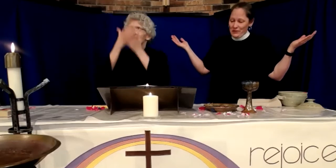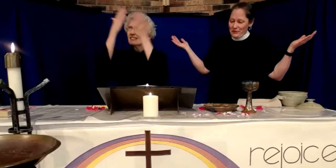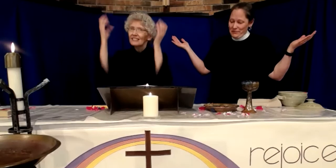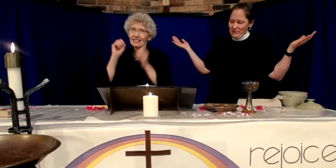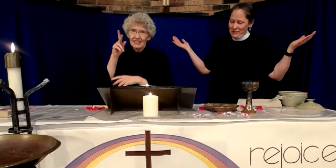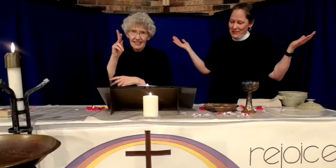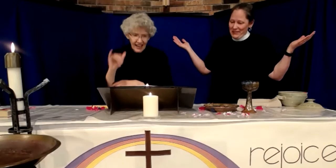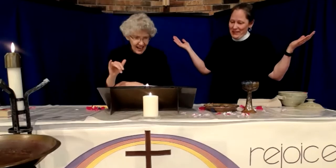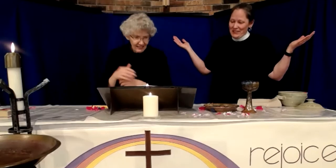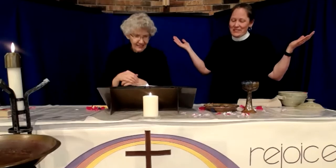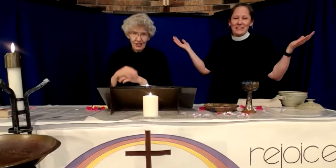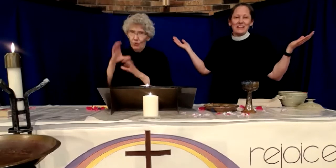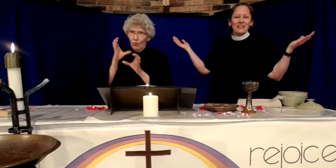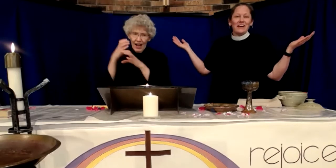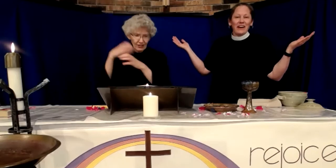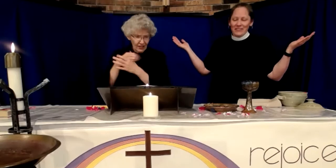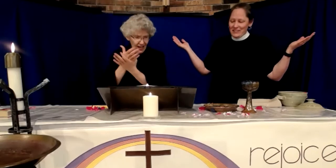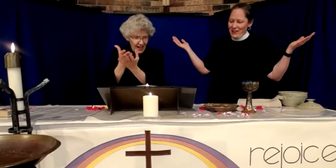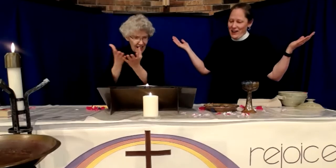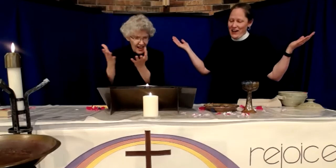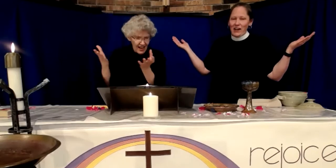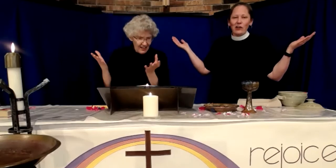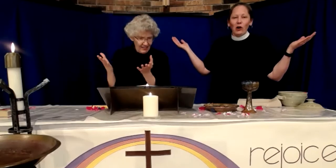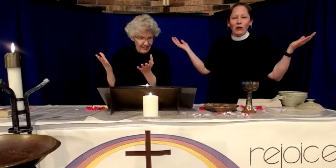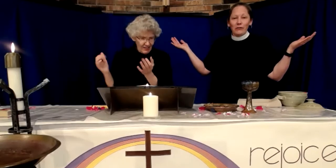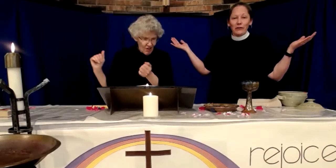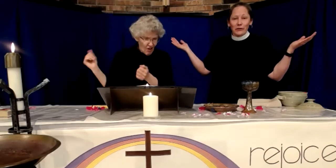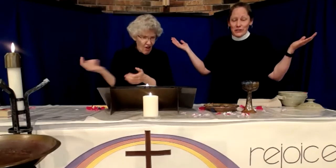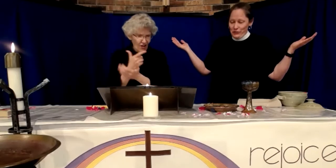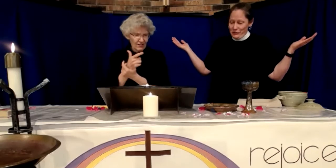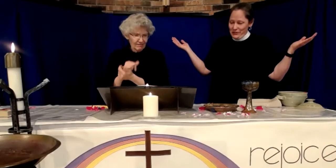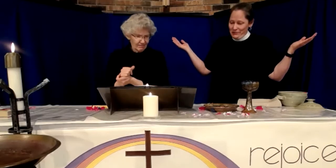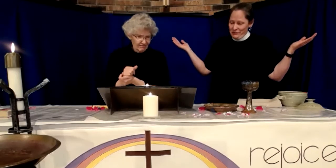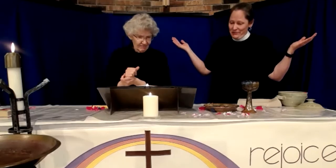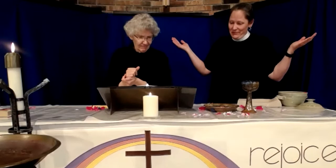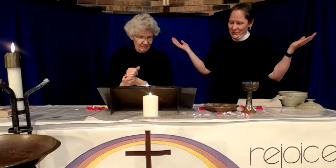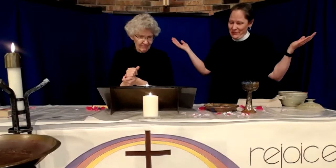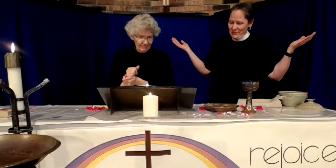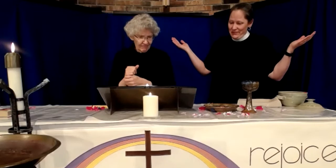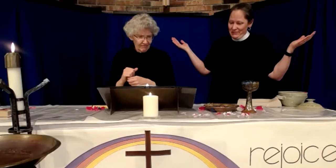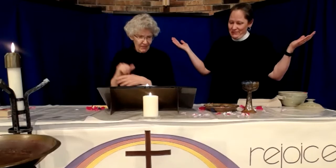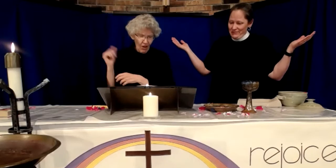Earth, the sea, and the sky, and all their creatures,